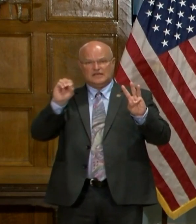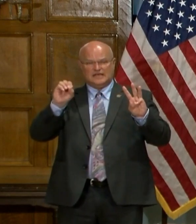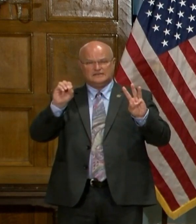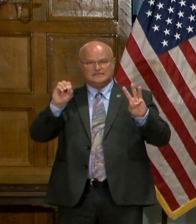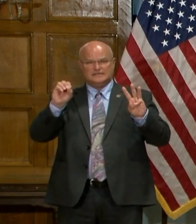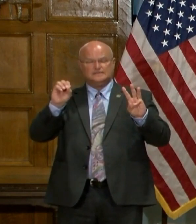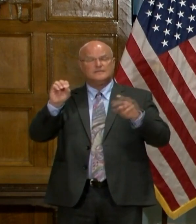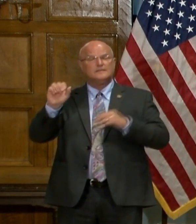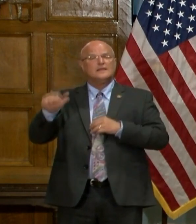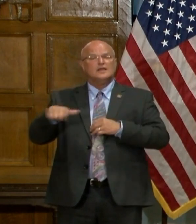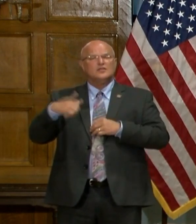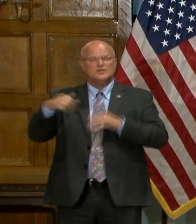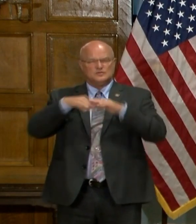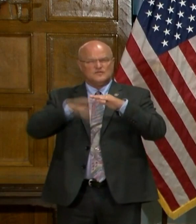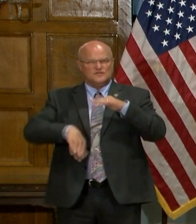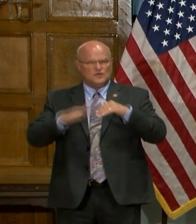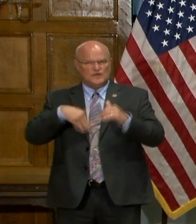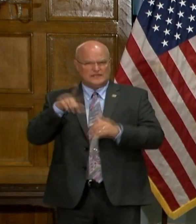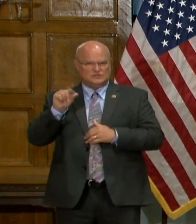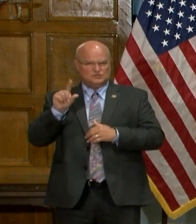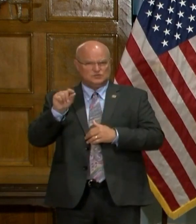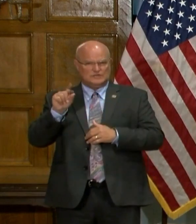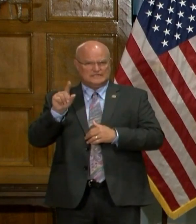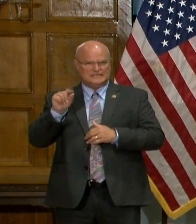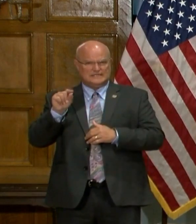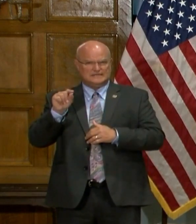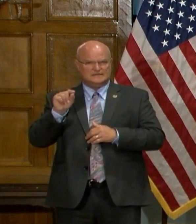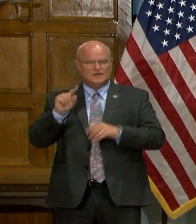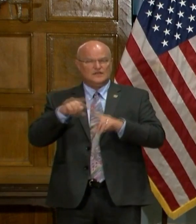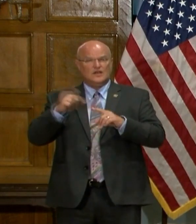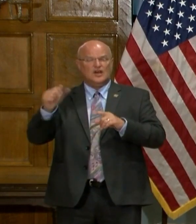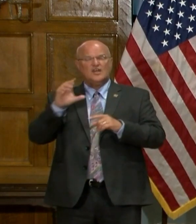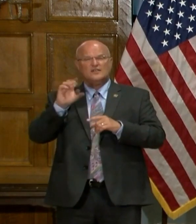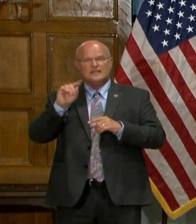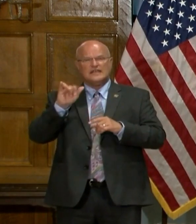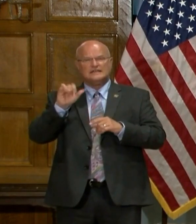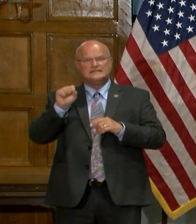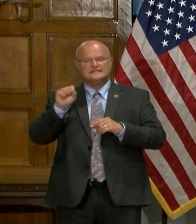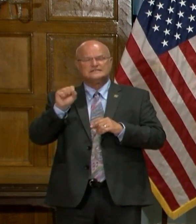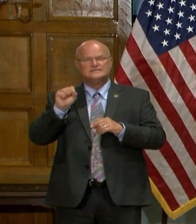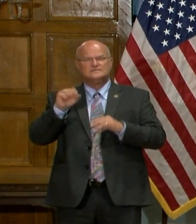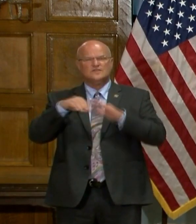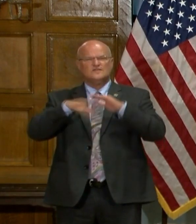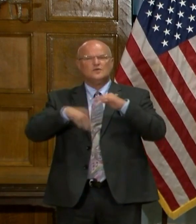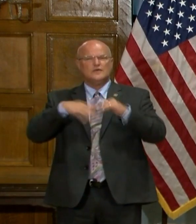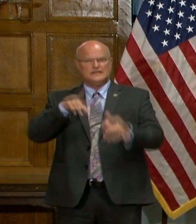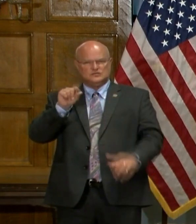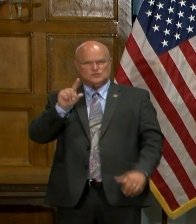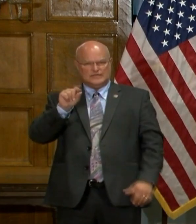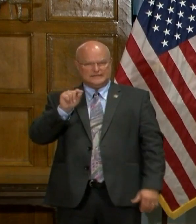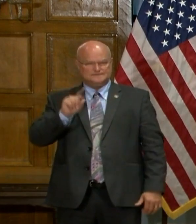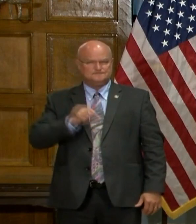the rest were fewer than 20. All the other counties were fewer than 20 cases yesterday.